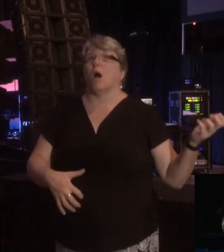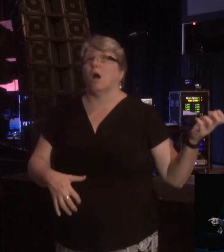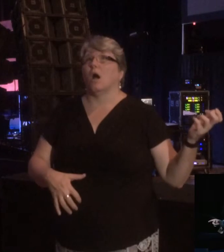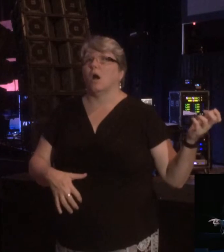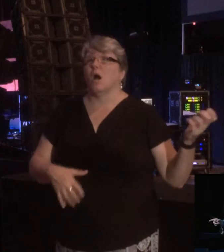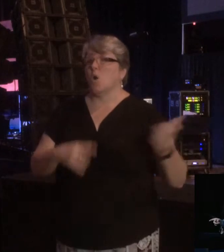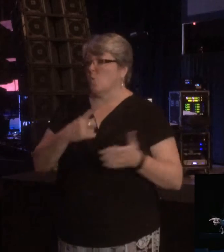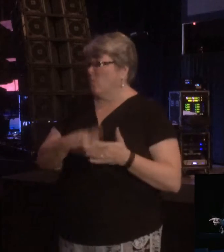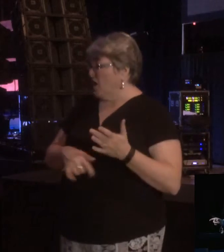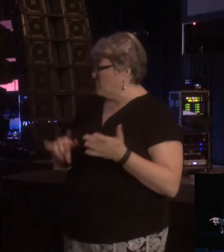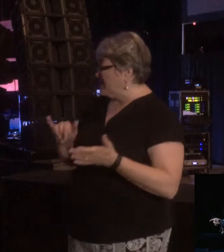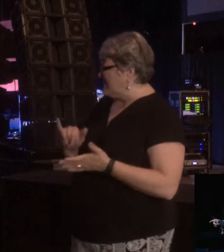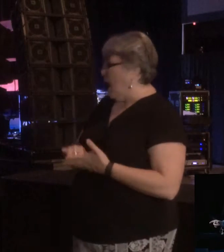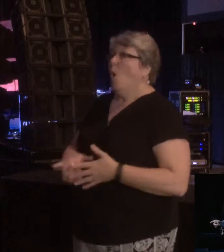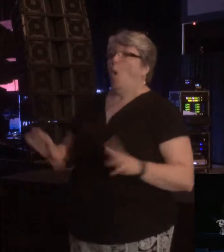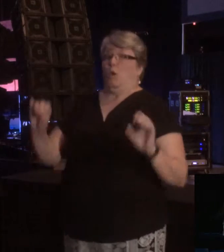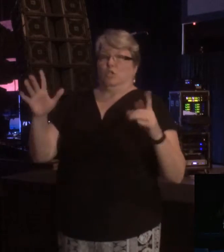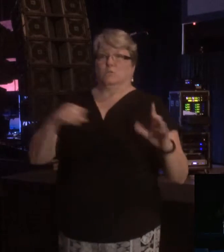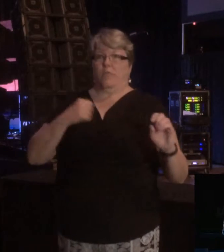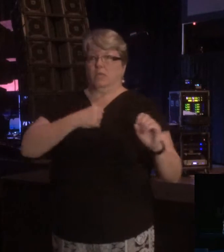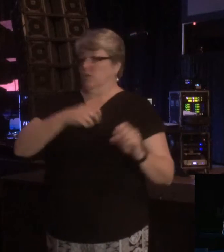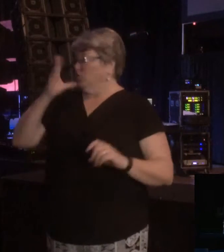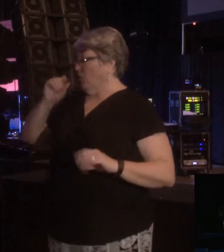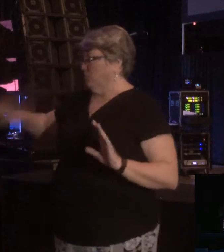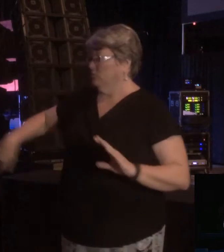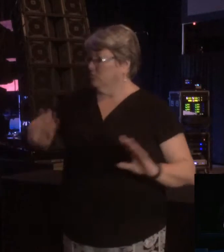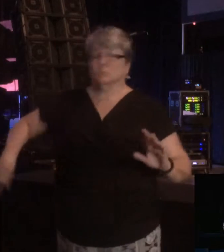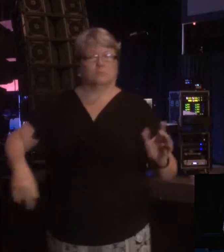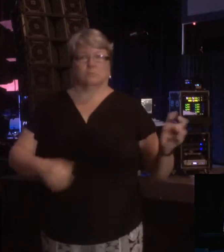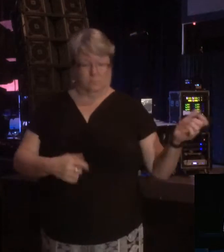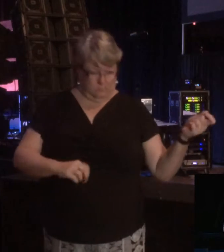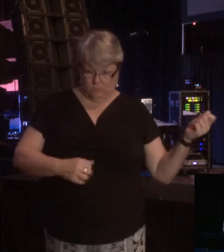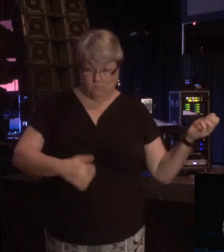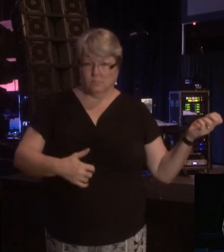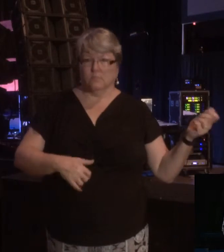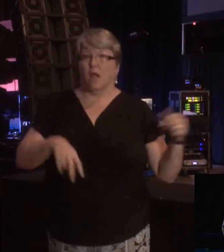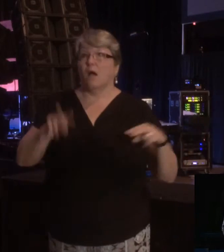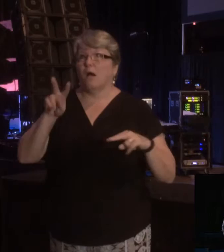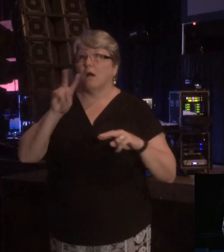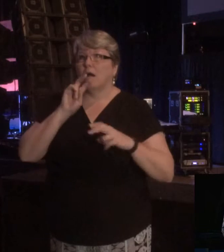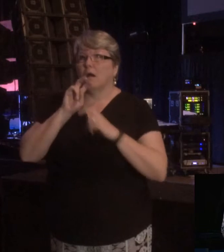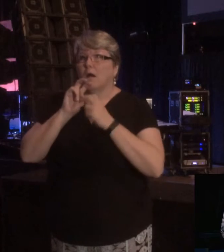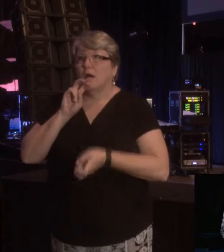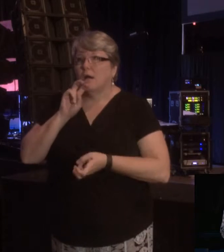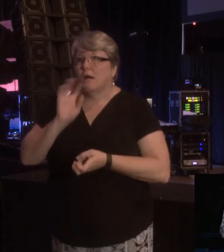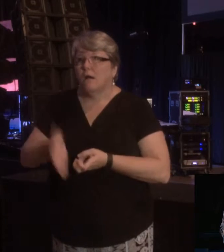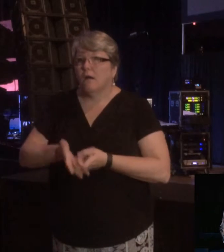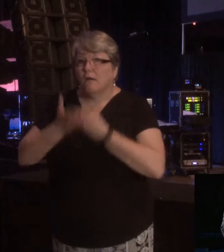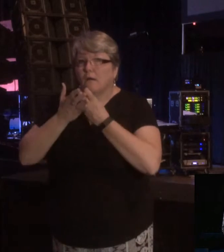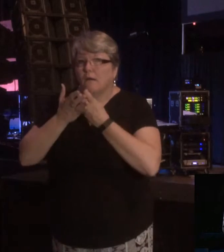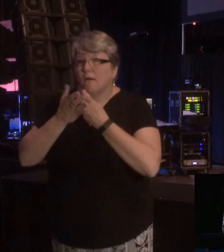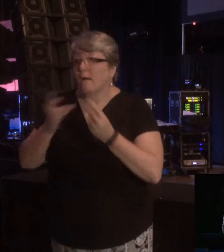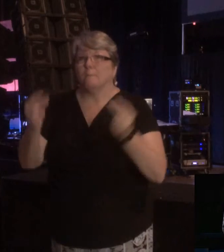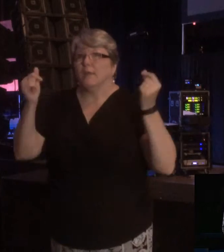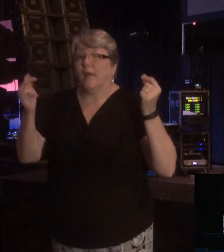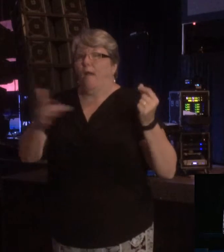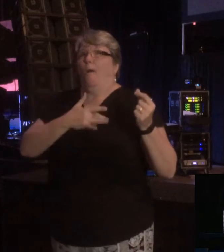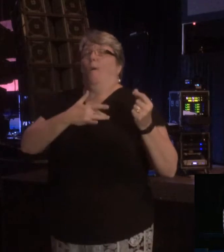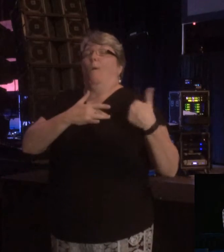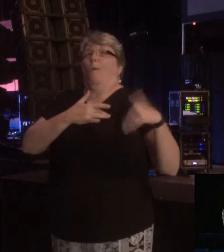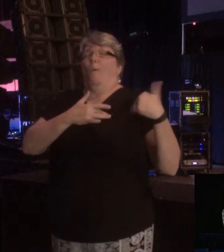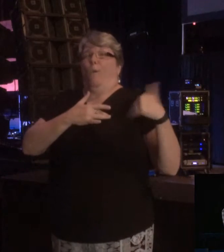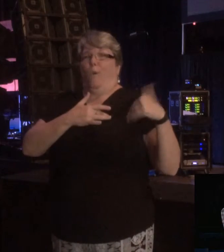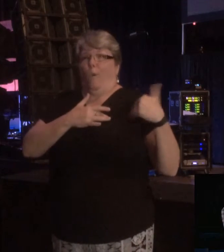for marriage? And I was completely caught off guard, but saw the Lord had done a